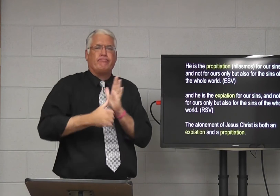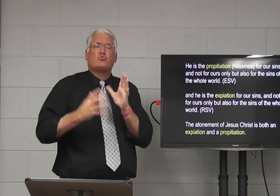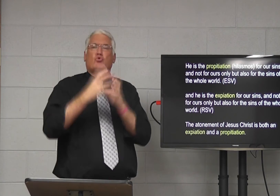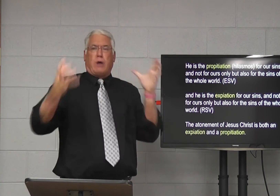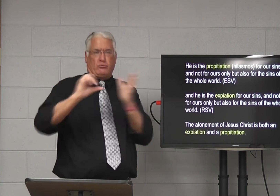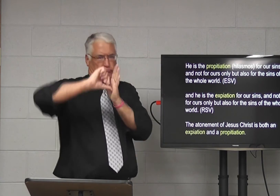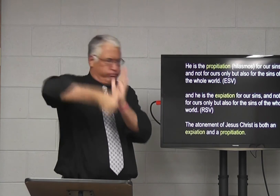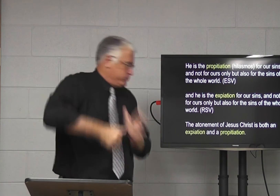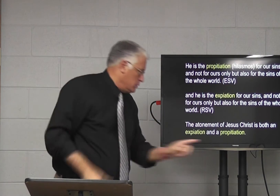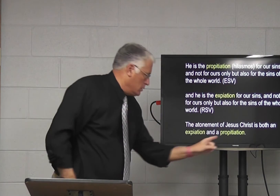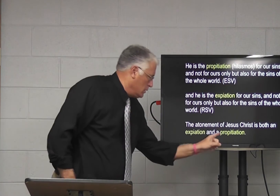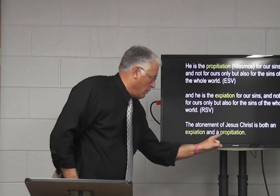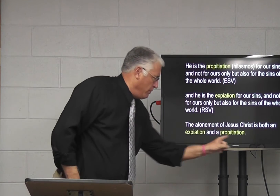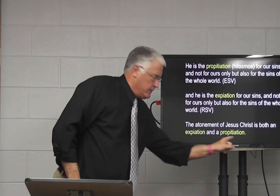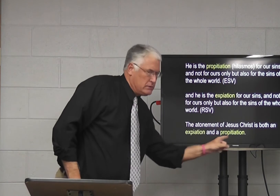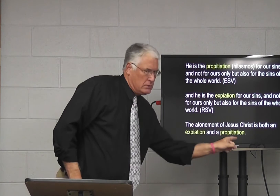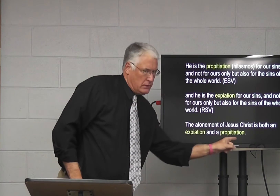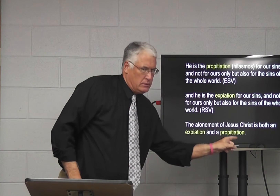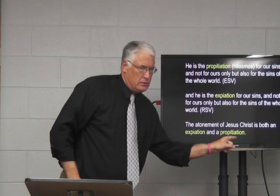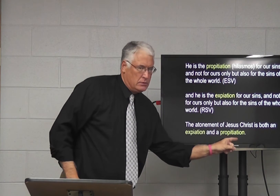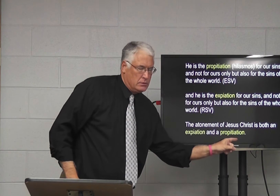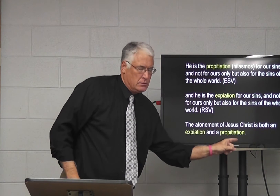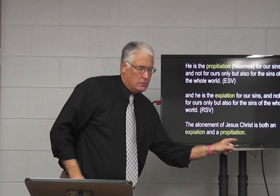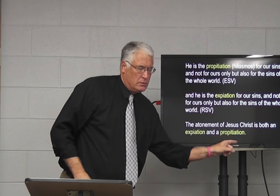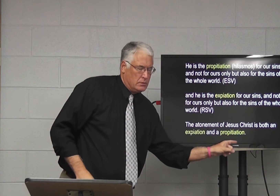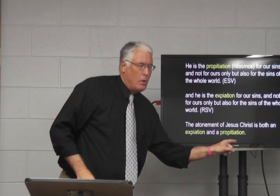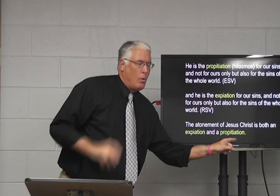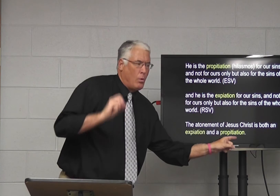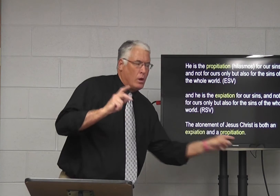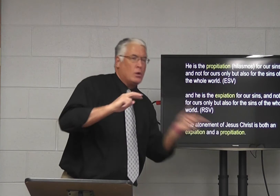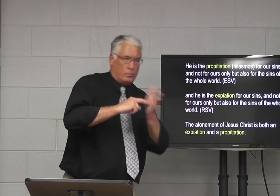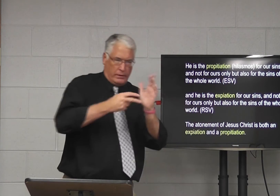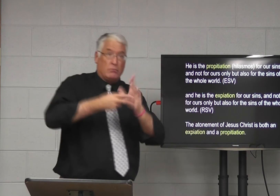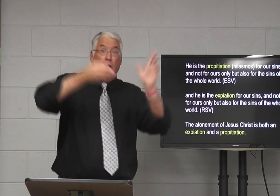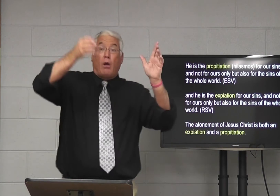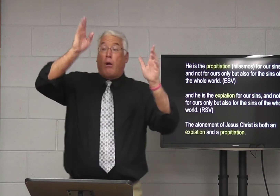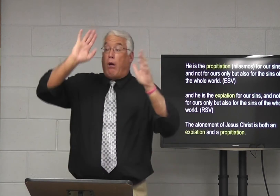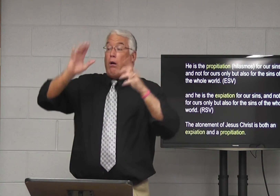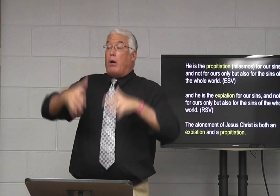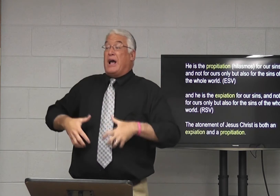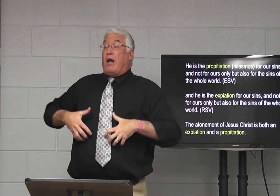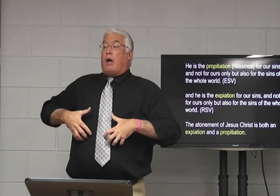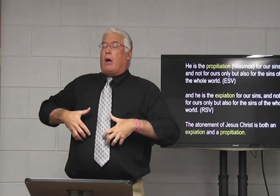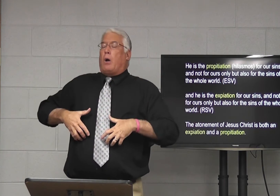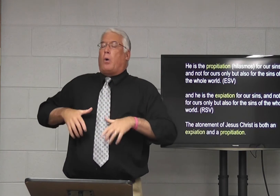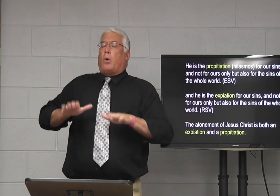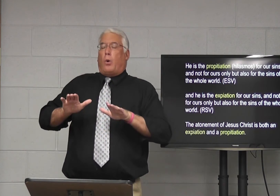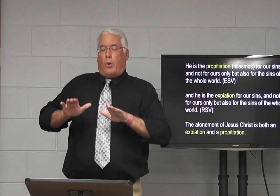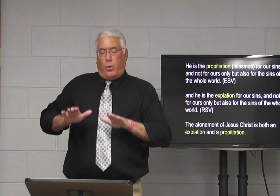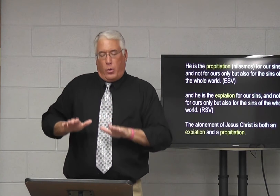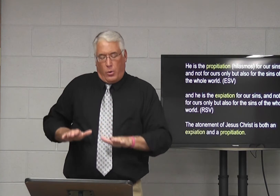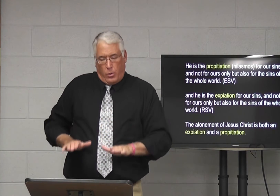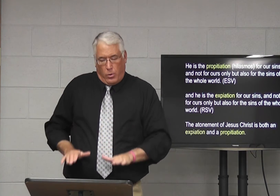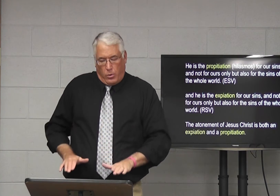Propitiation has too much, that's very emphasized. God's wrath is